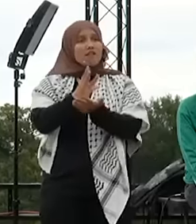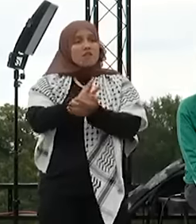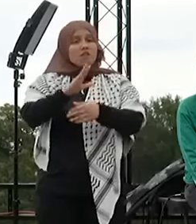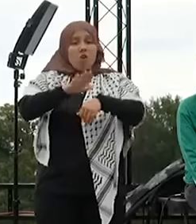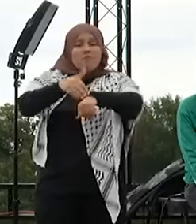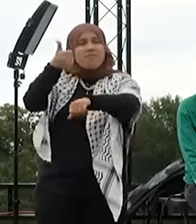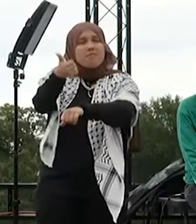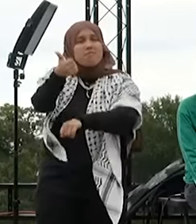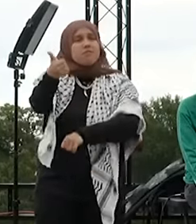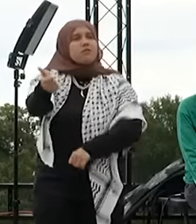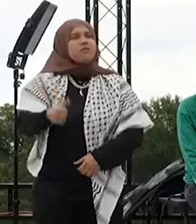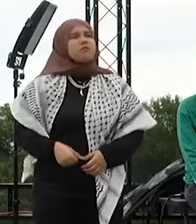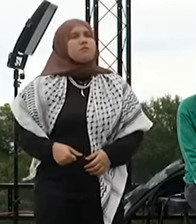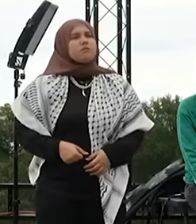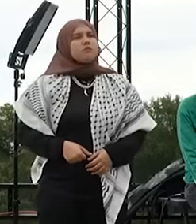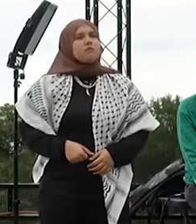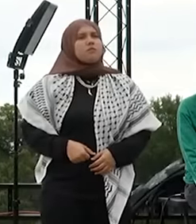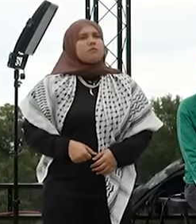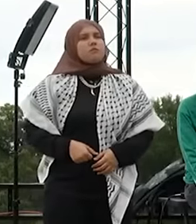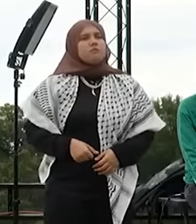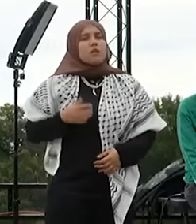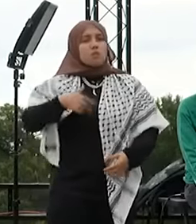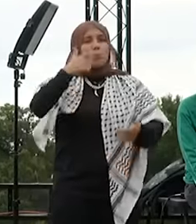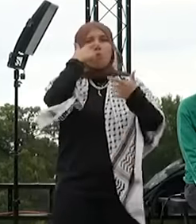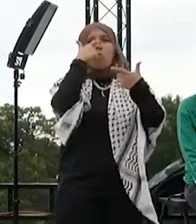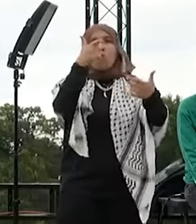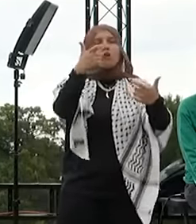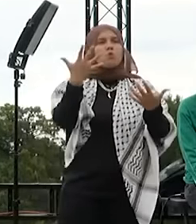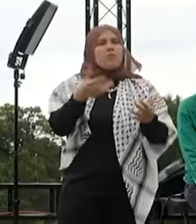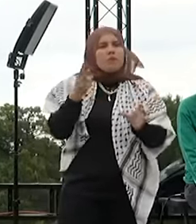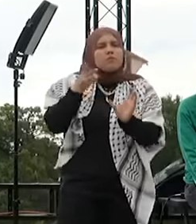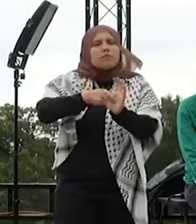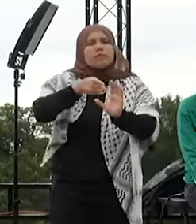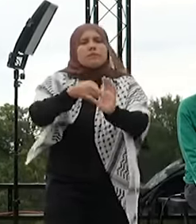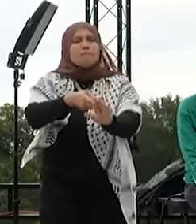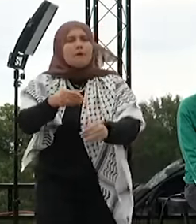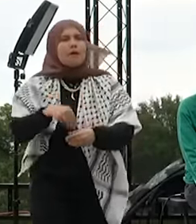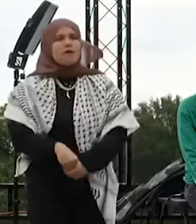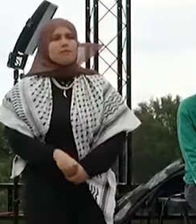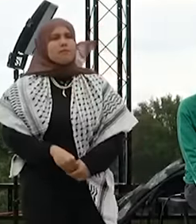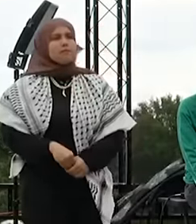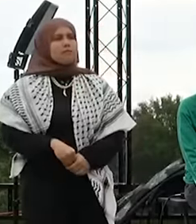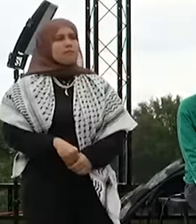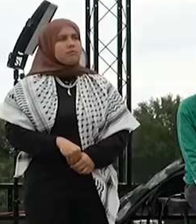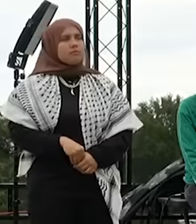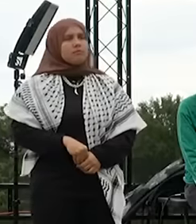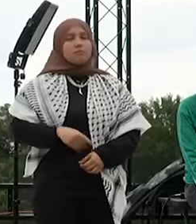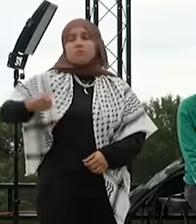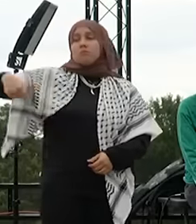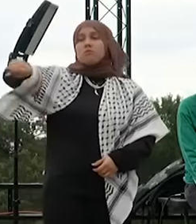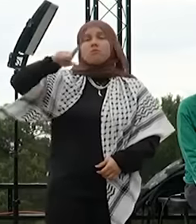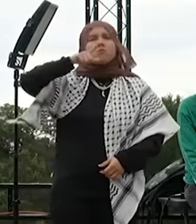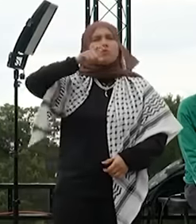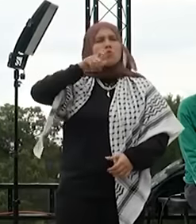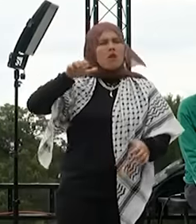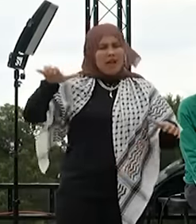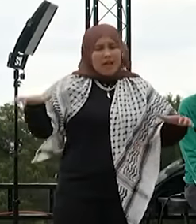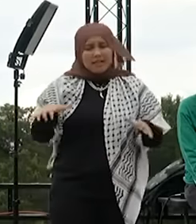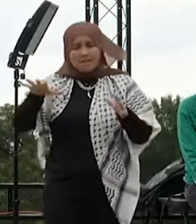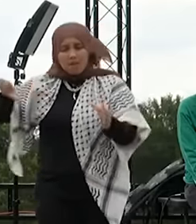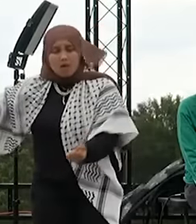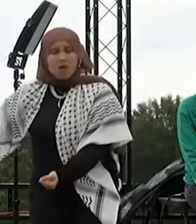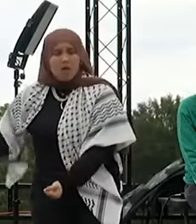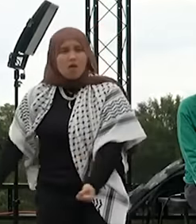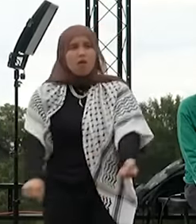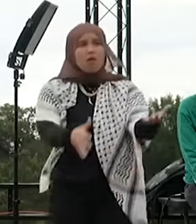themselves as to what they were watching and what they were participating in. Those who were actively throwing them into